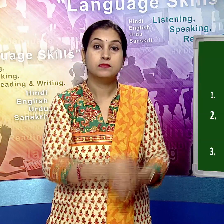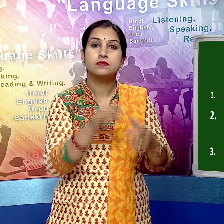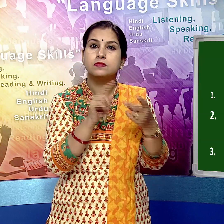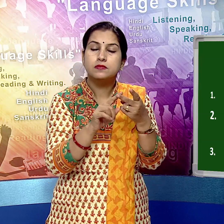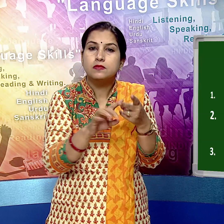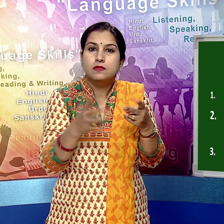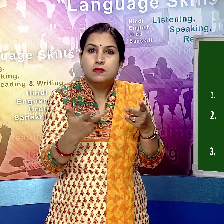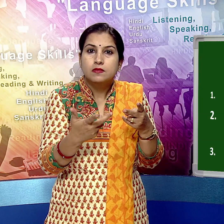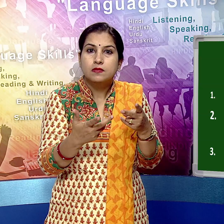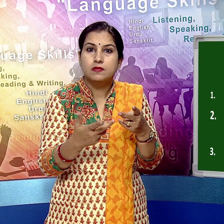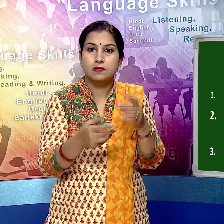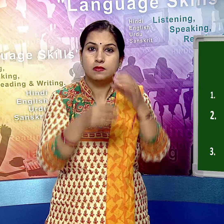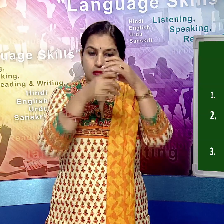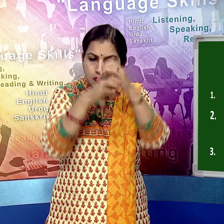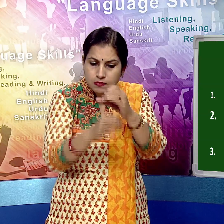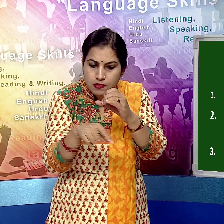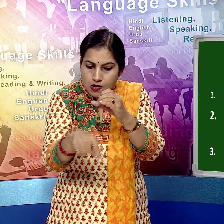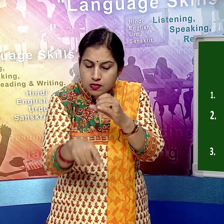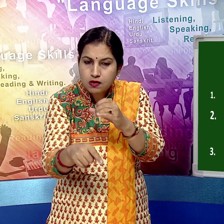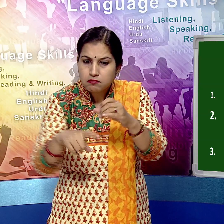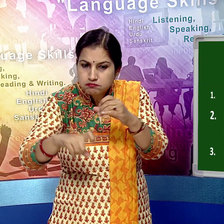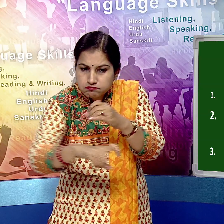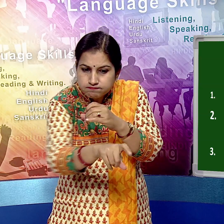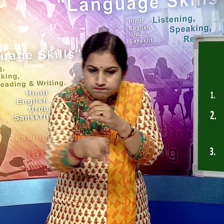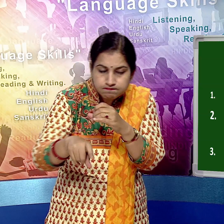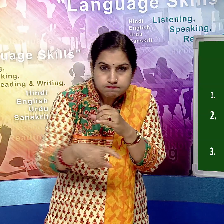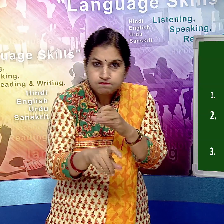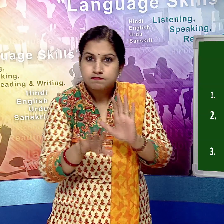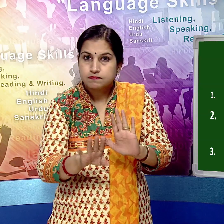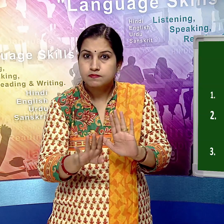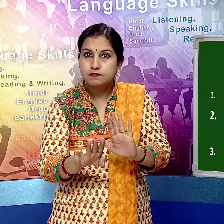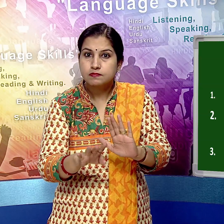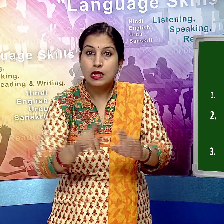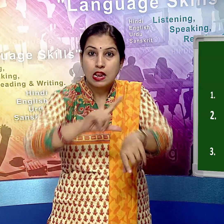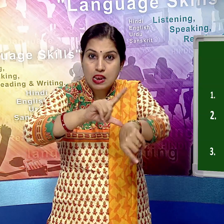Preventing or delaying the action of microorganisms.